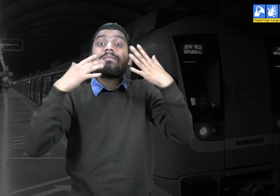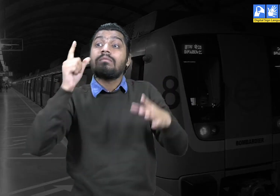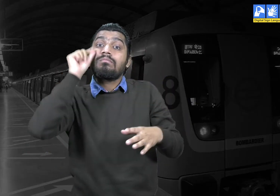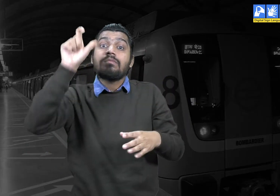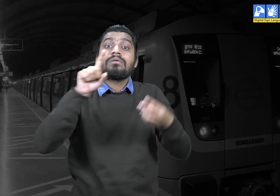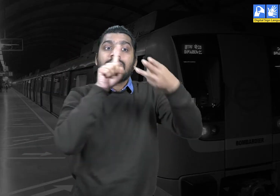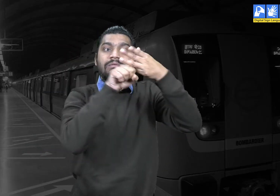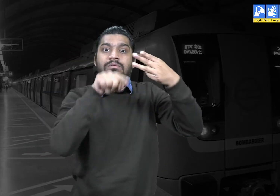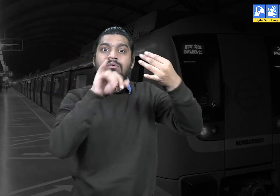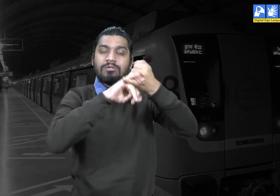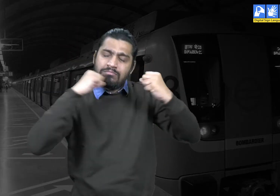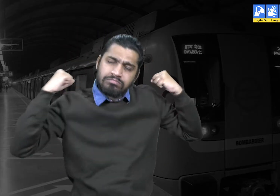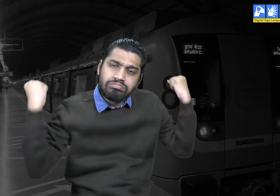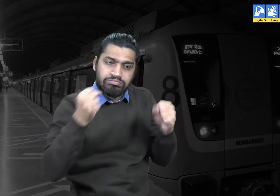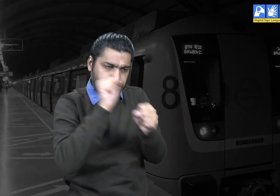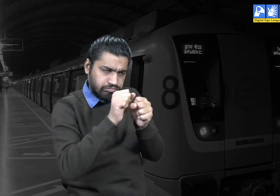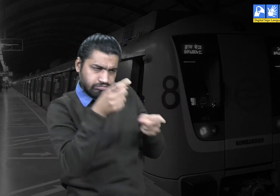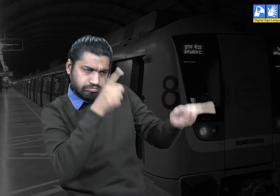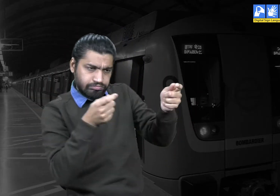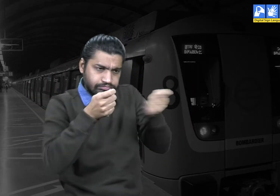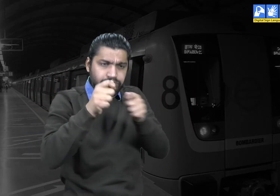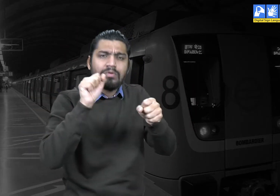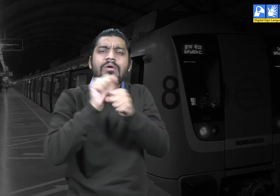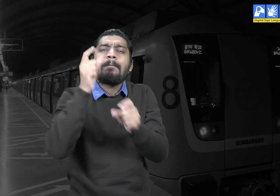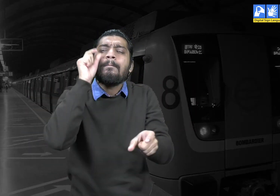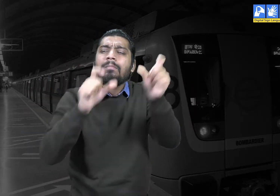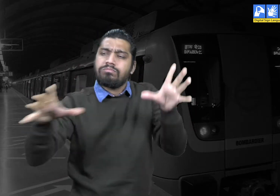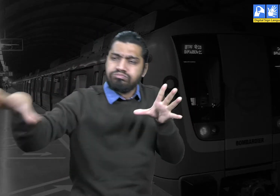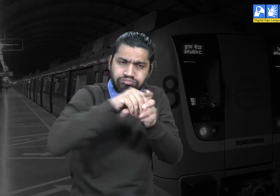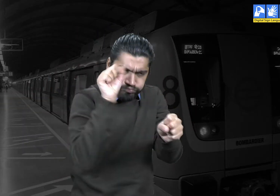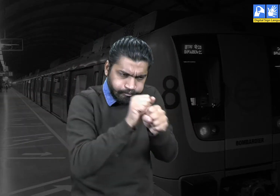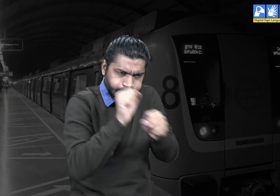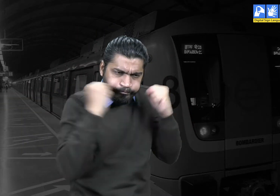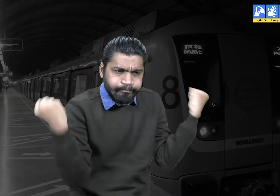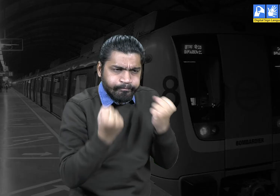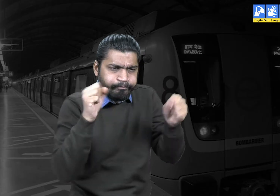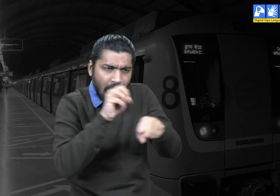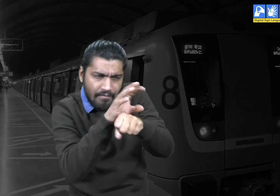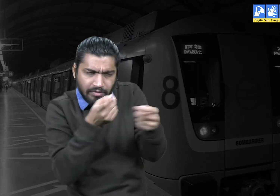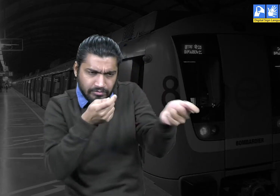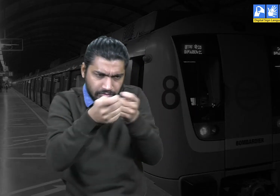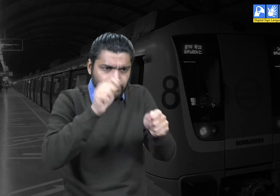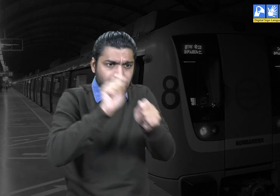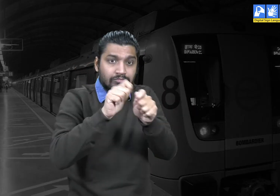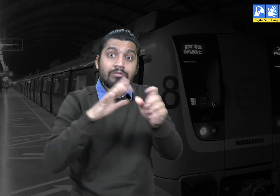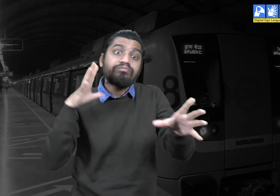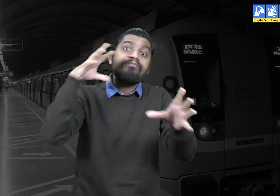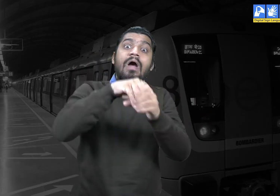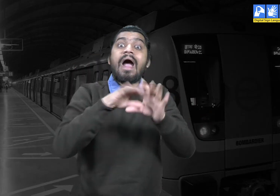Each Sridharan worked with full dedication. Many other people were also involved in this project.